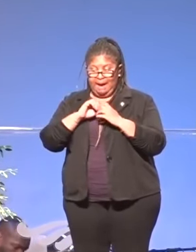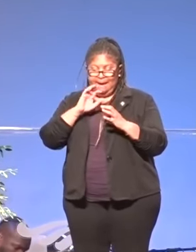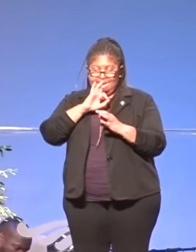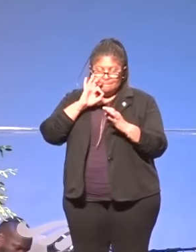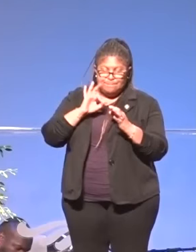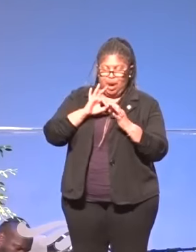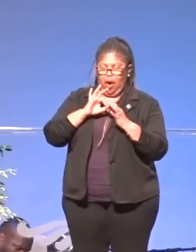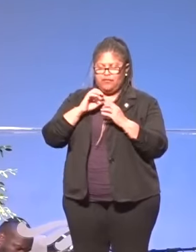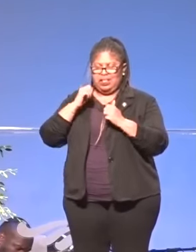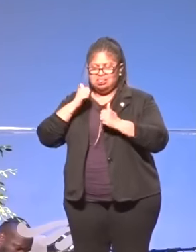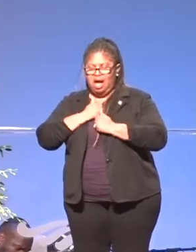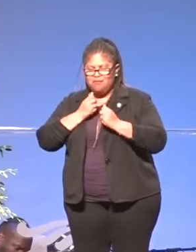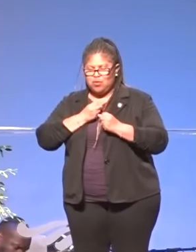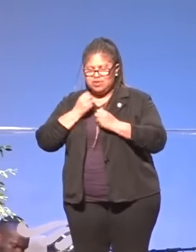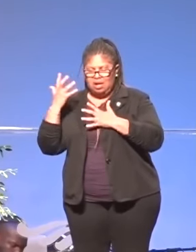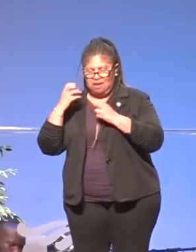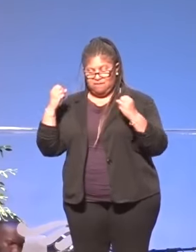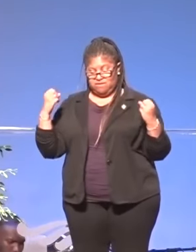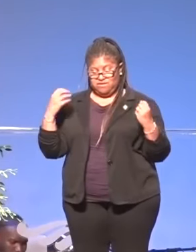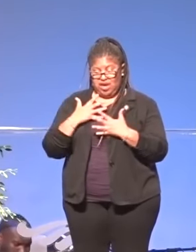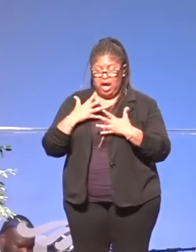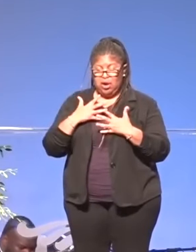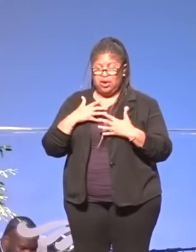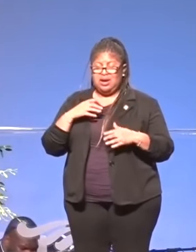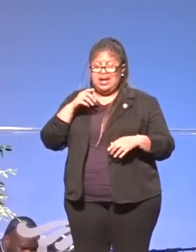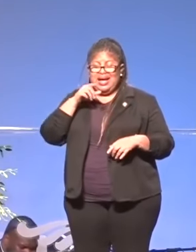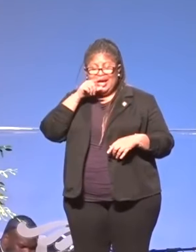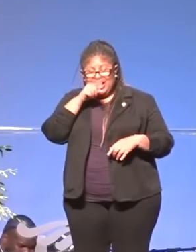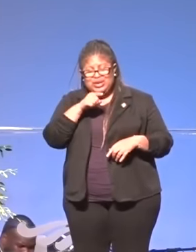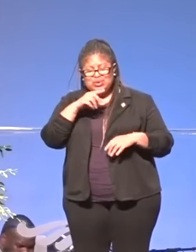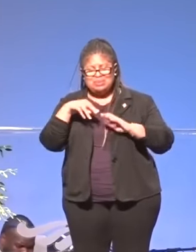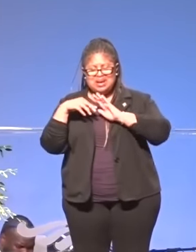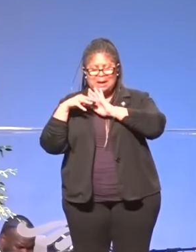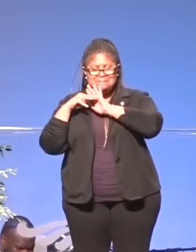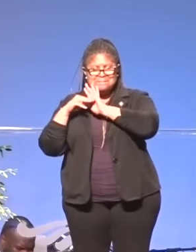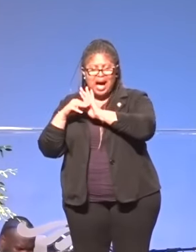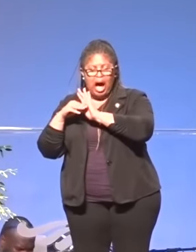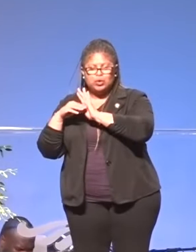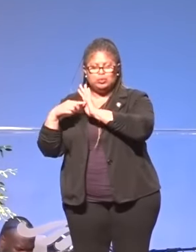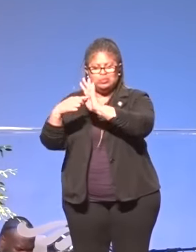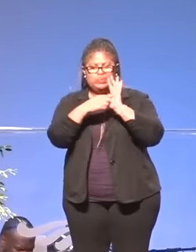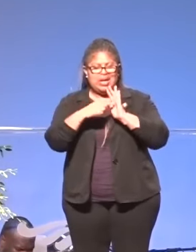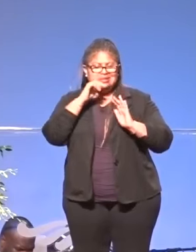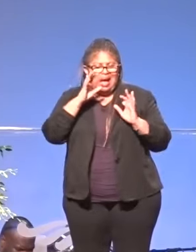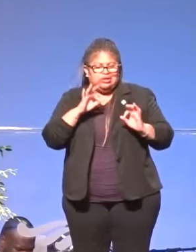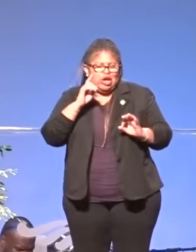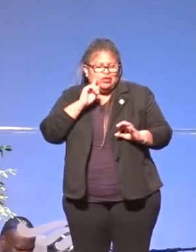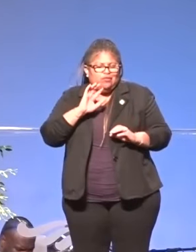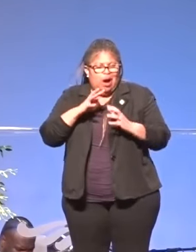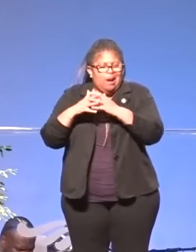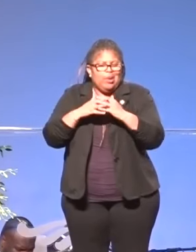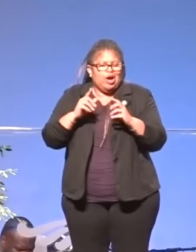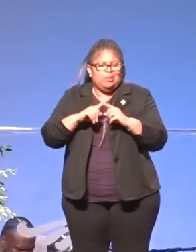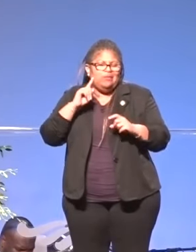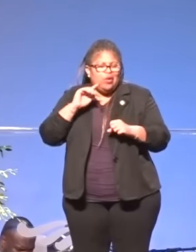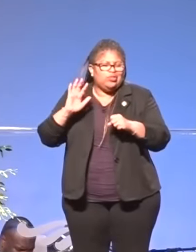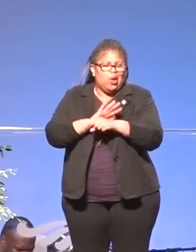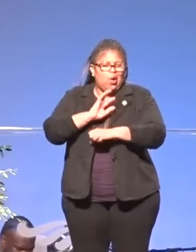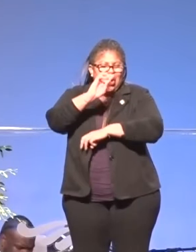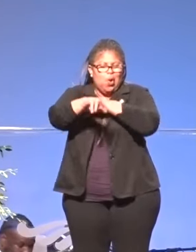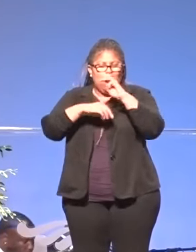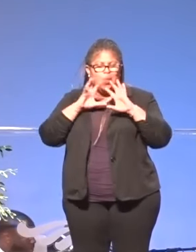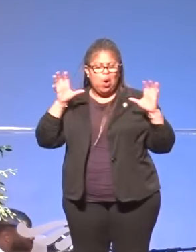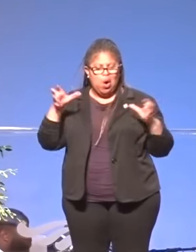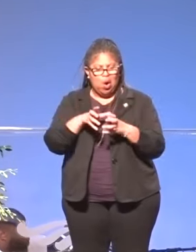a perfect love that casts out fear. And you have been a model for not just America, but for the whole world. And now